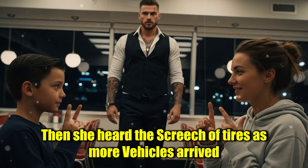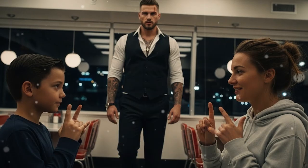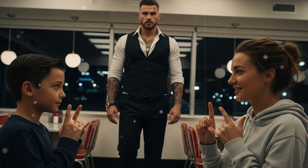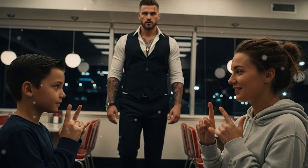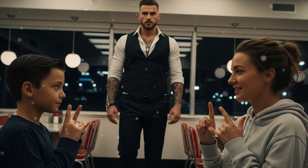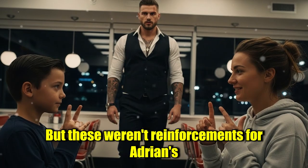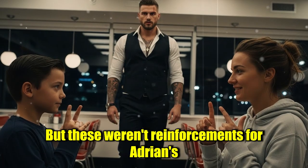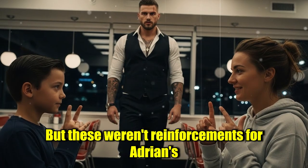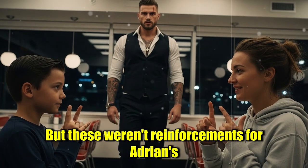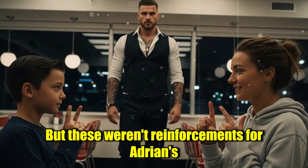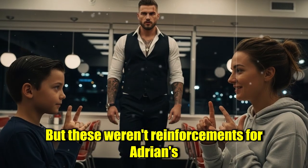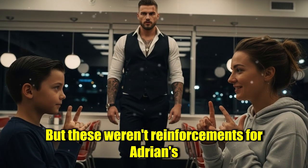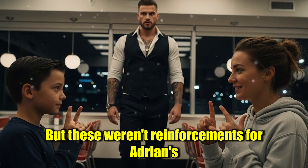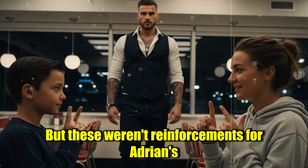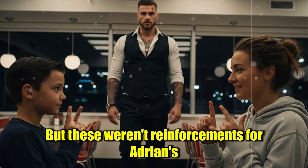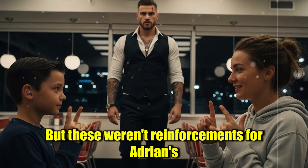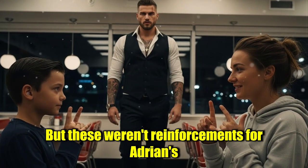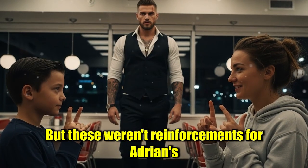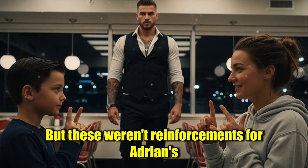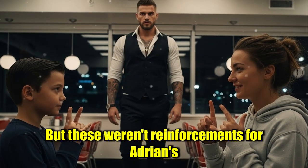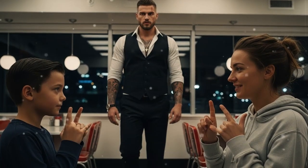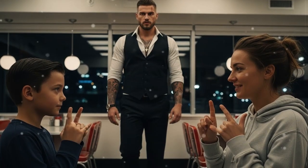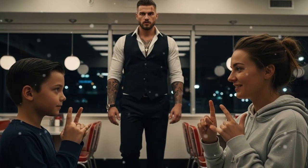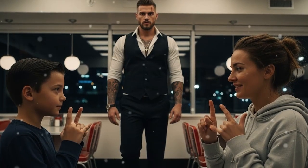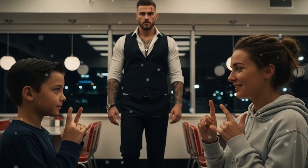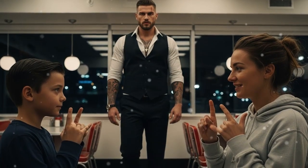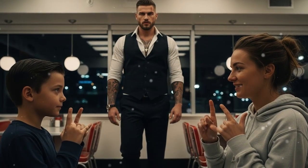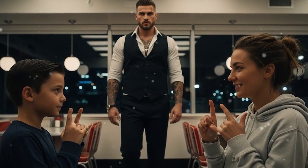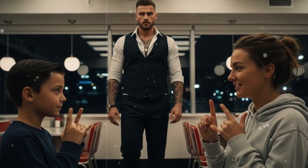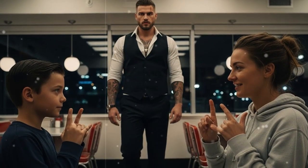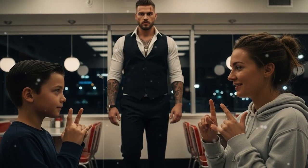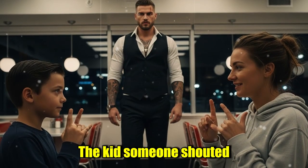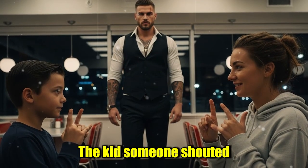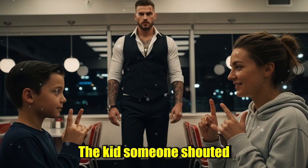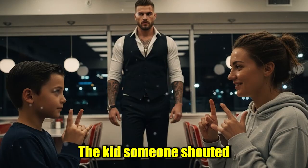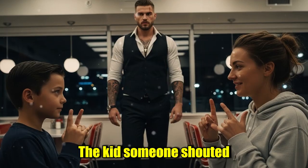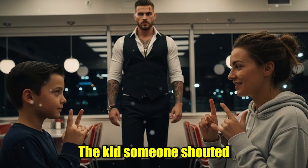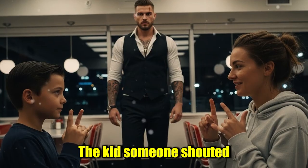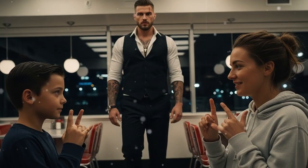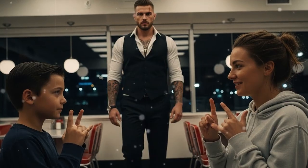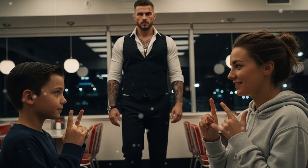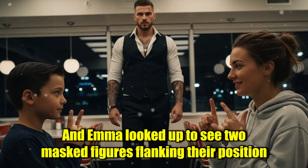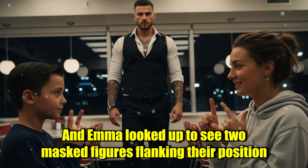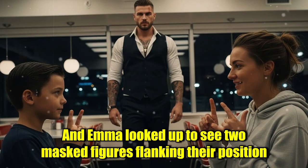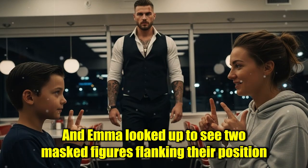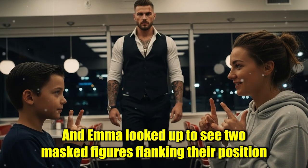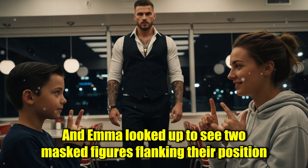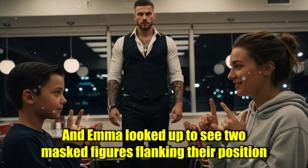arrived, but these weren't reinforcements for Adrian's men. "There, the kid," someone shouted, and Emma looked up to